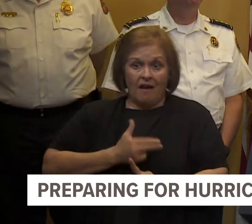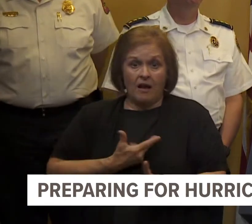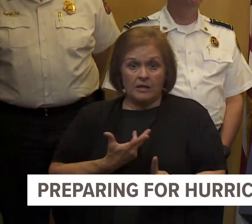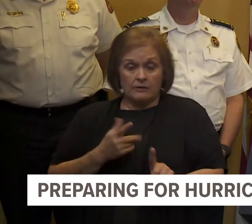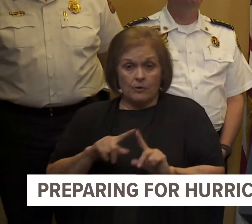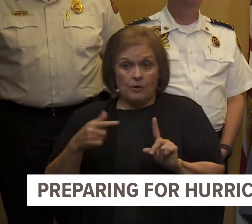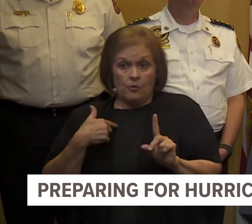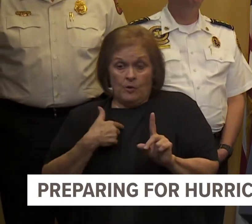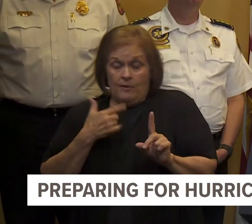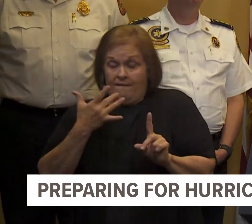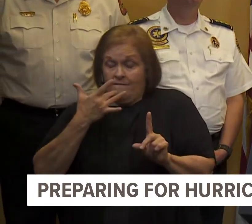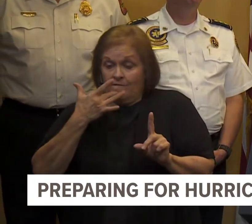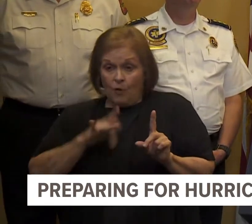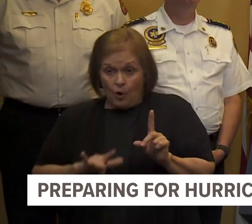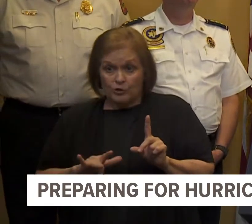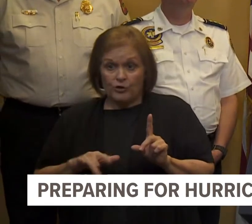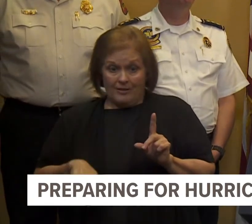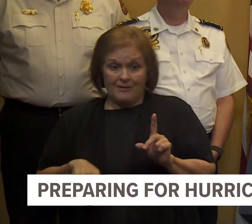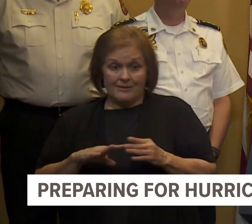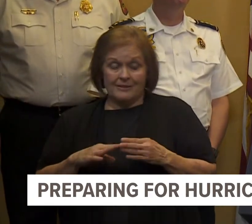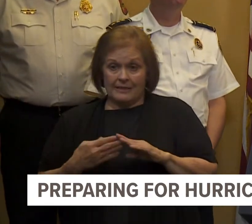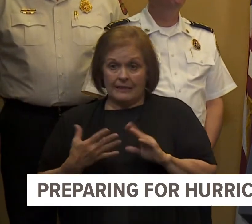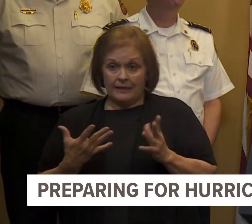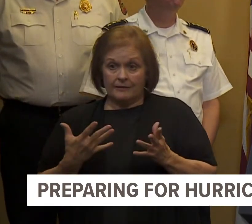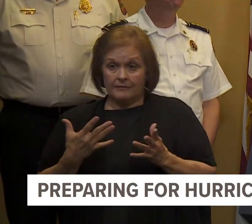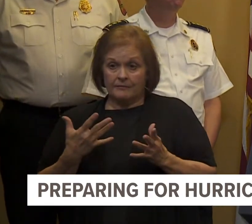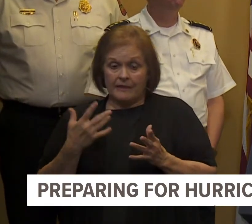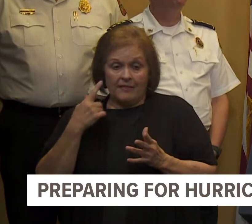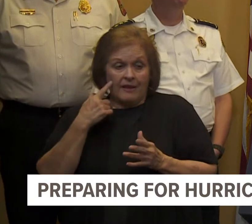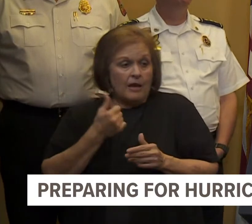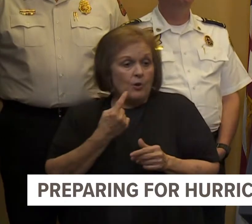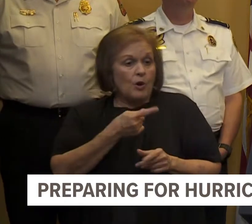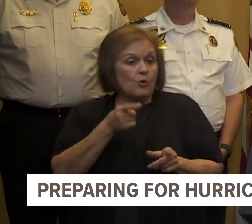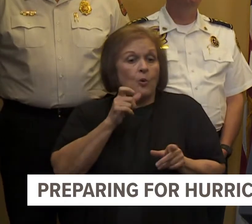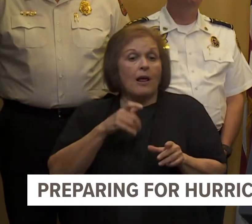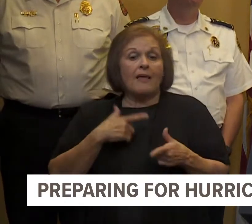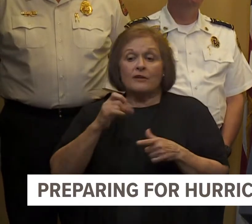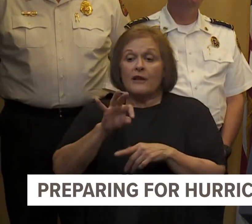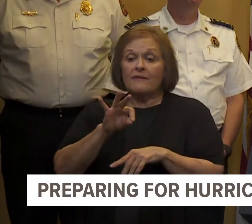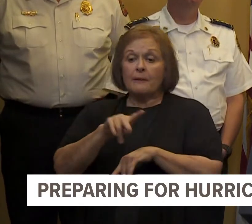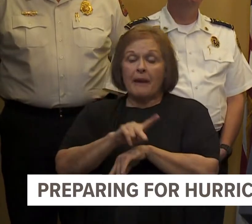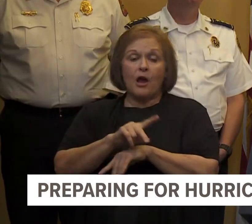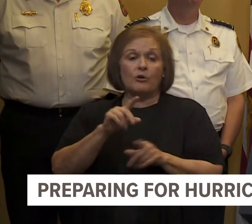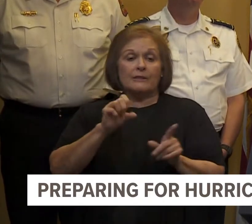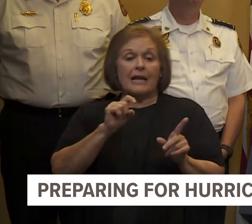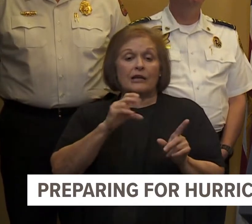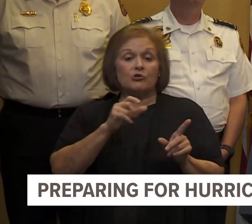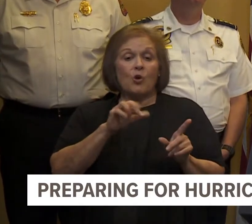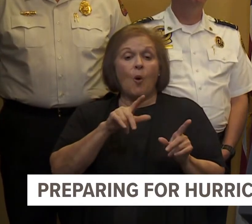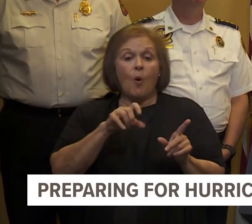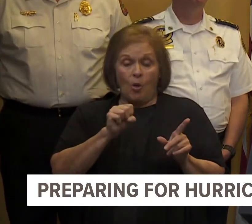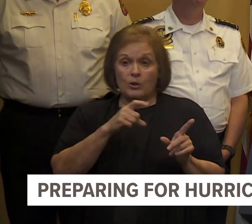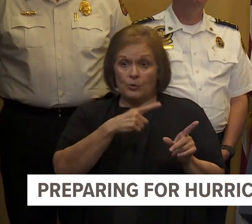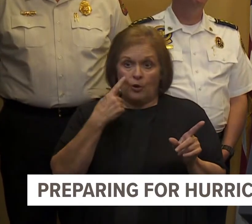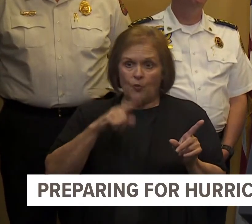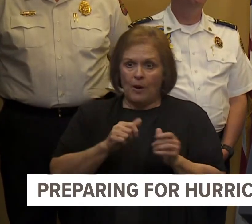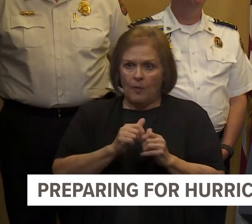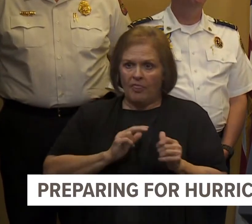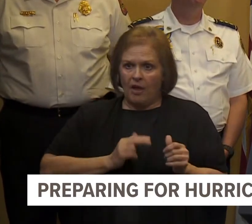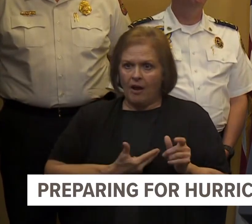were fortunate during Ida in the city, and I think that anybody who lives in Jefferson Parish, St. Charles, and Kenner would agree with us on